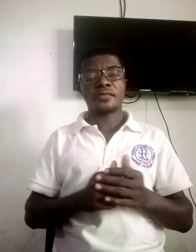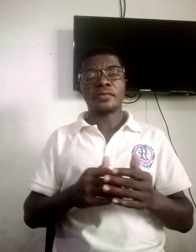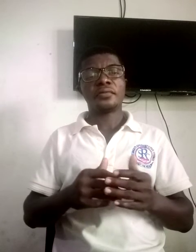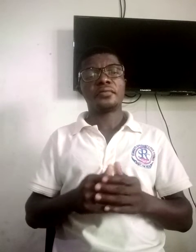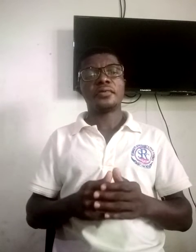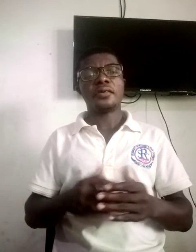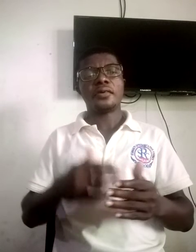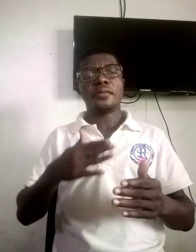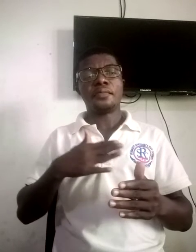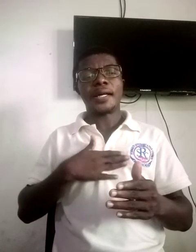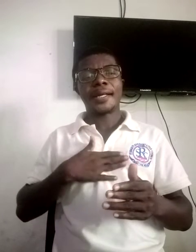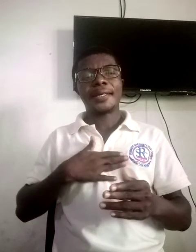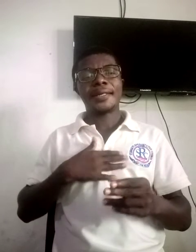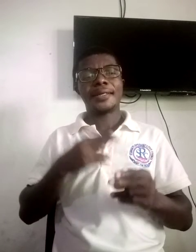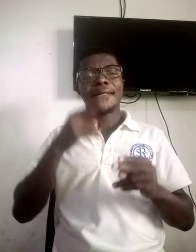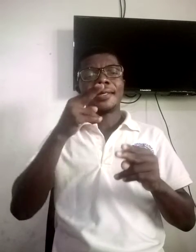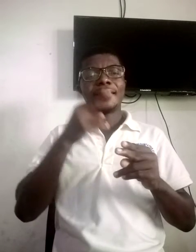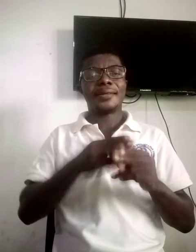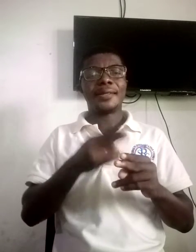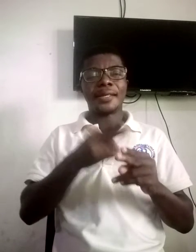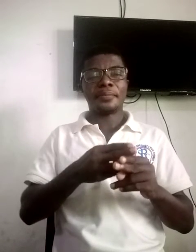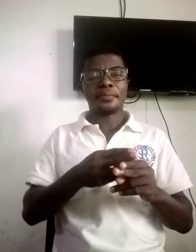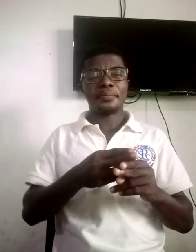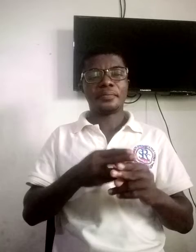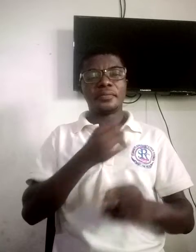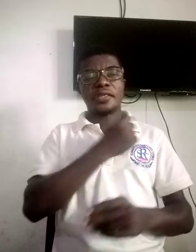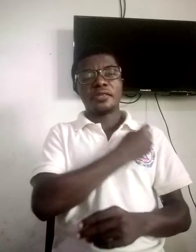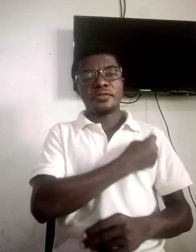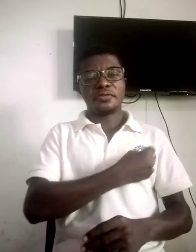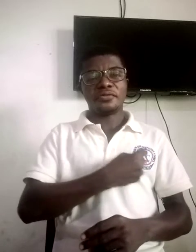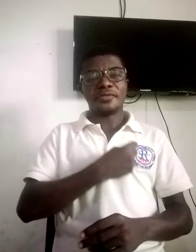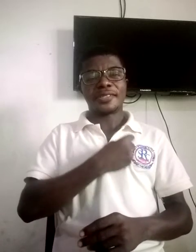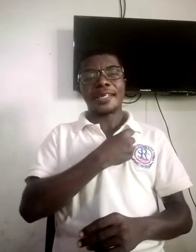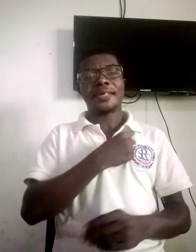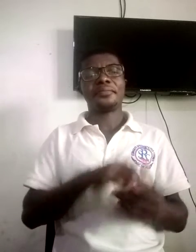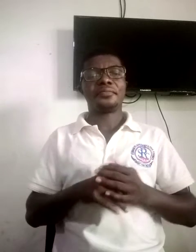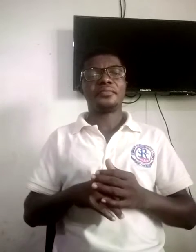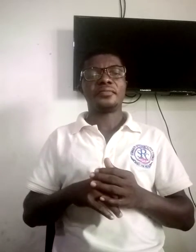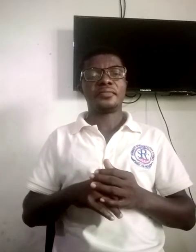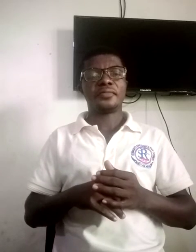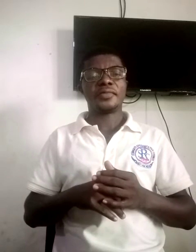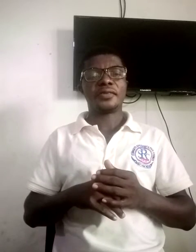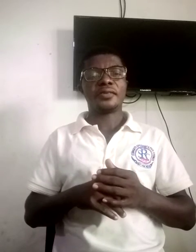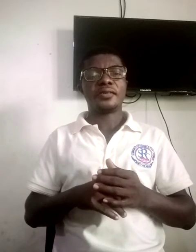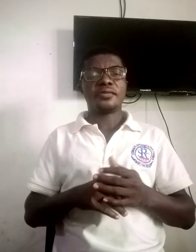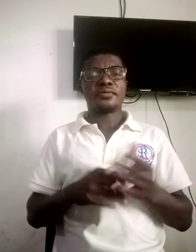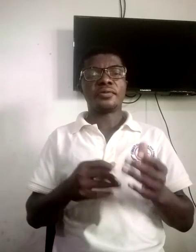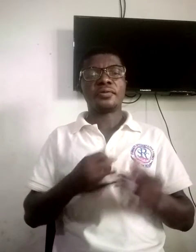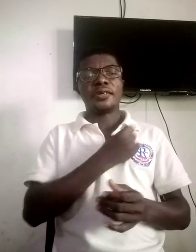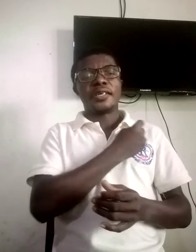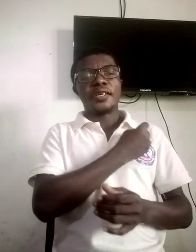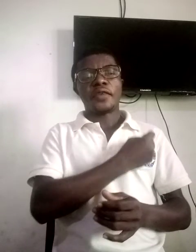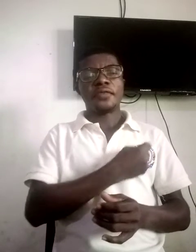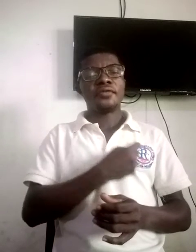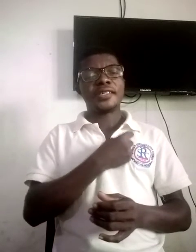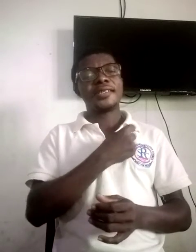So my name, Josiah. So if I do this, this is